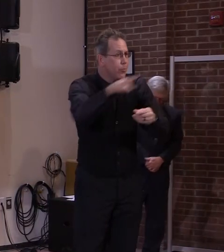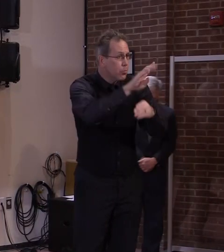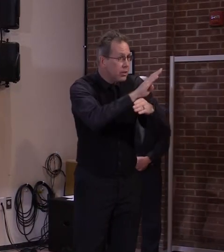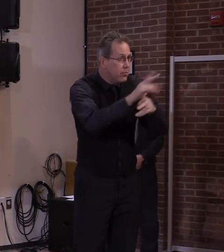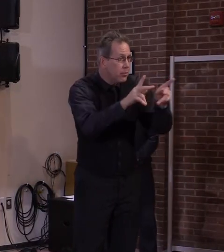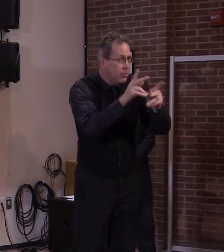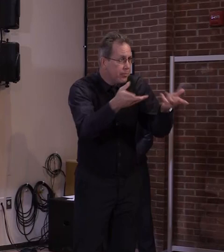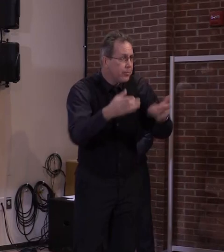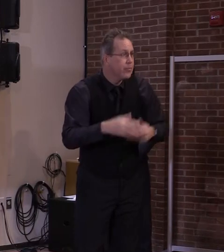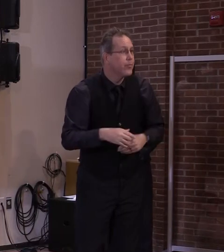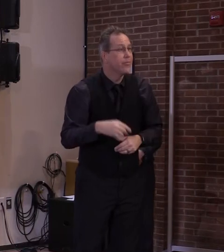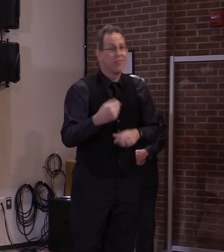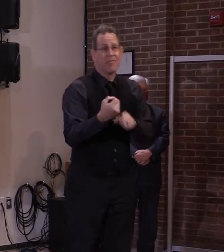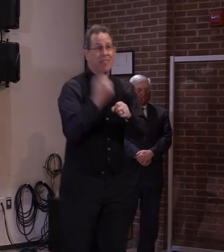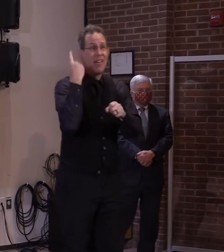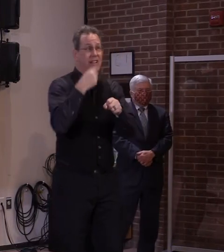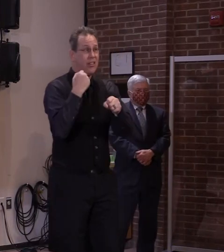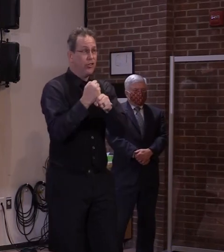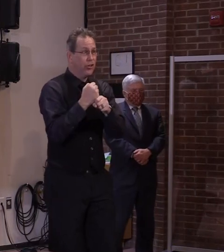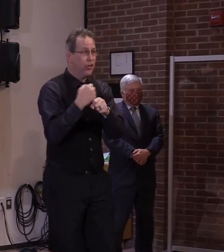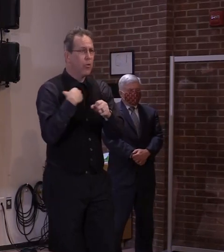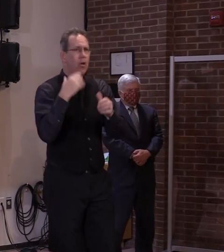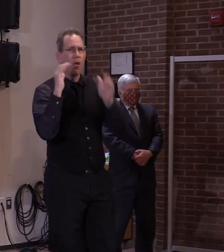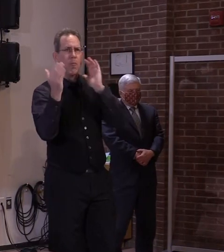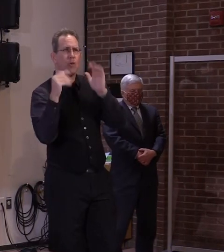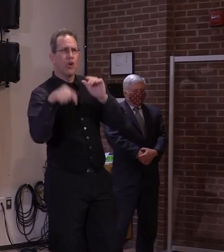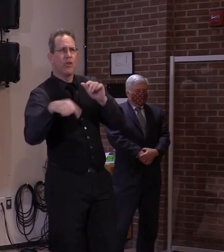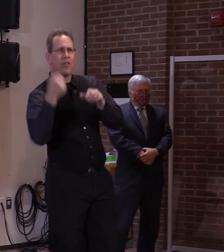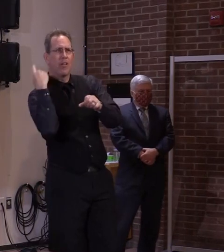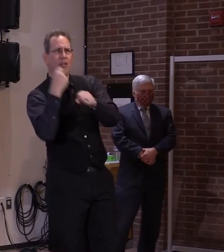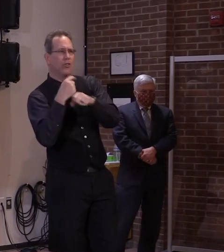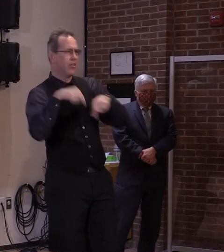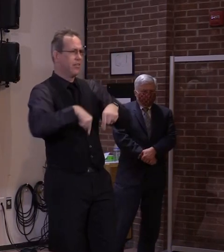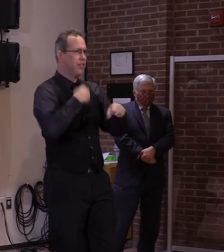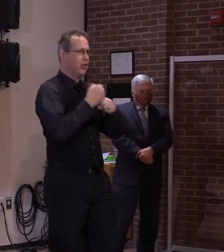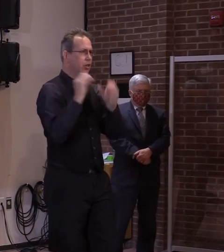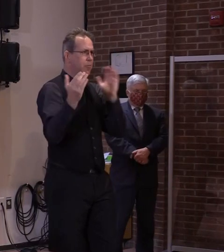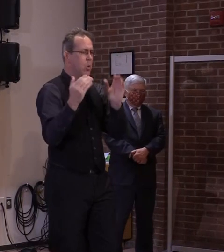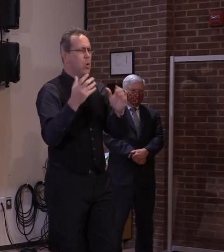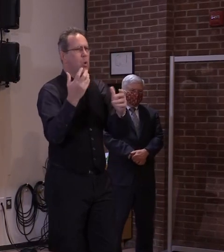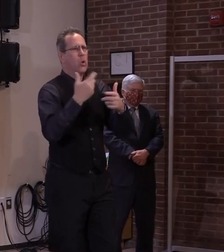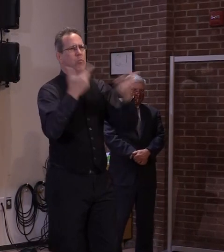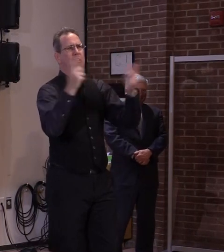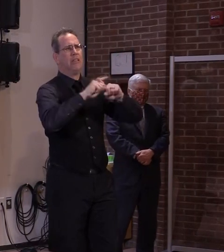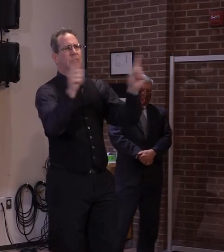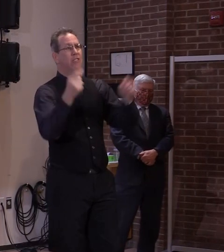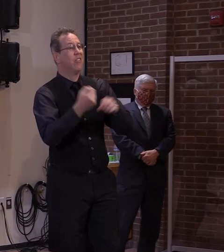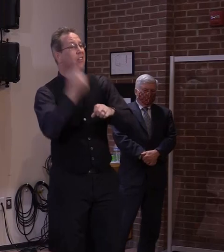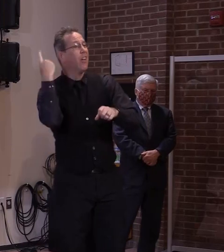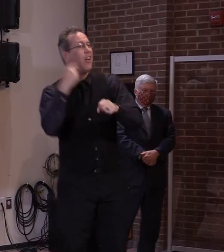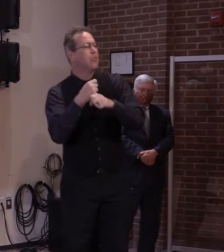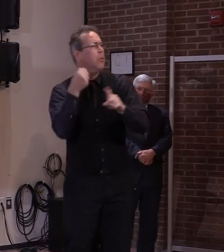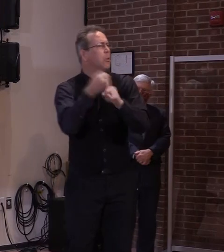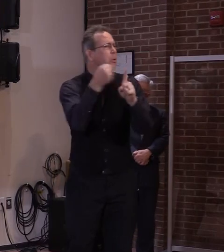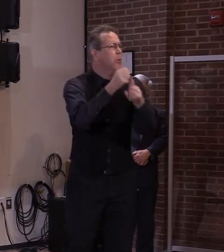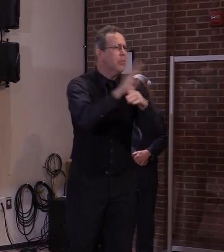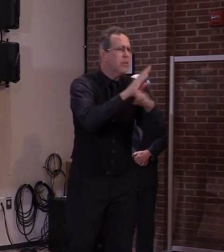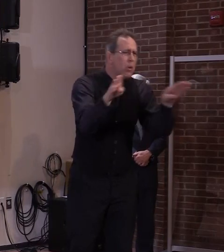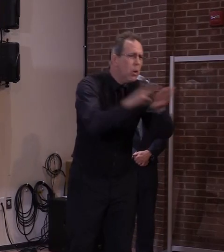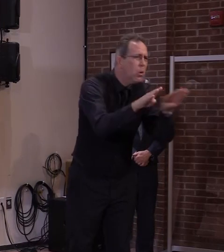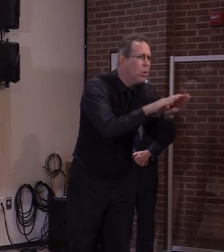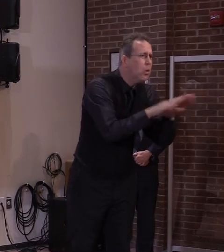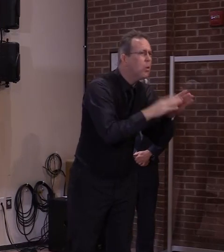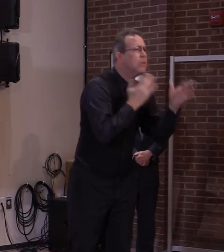ago. Last year, we had capacity limits, closed bar seating, and event venues and ski lodges completely